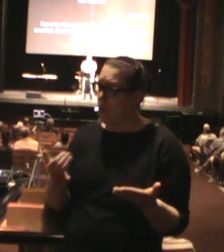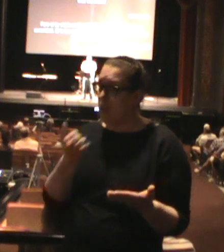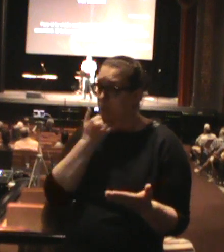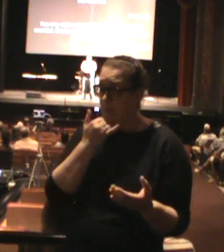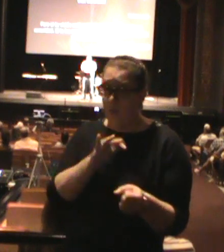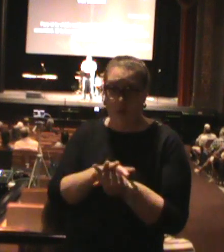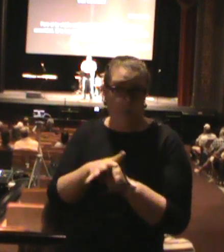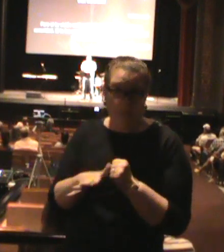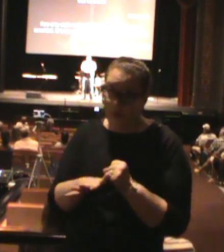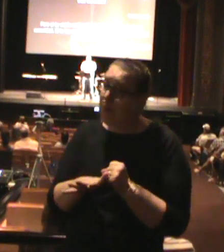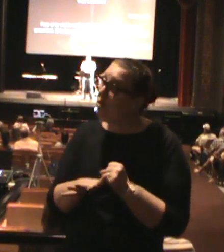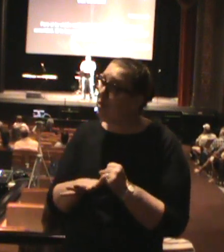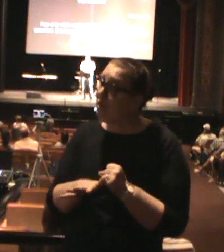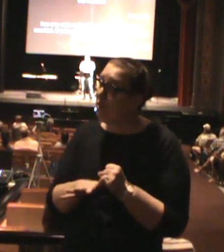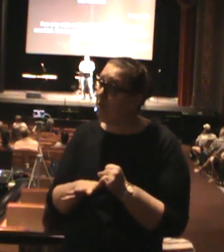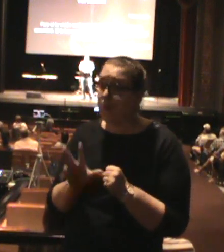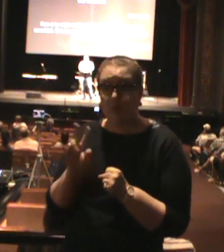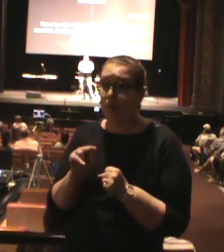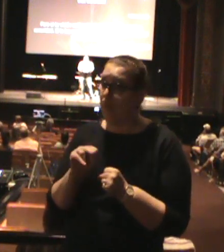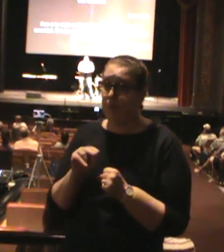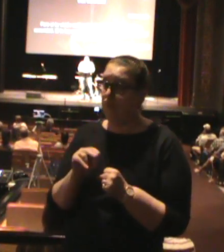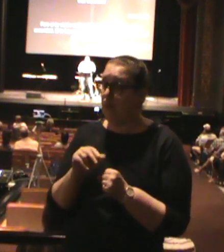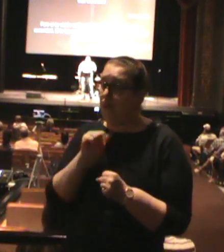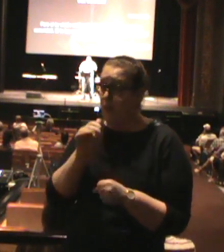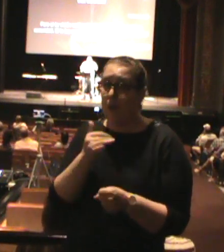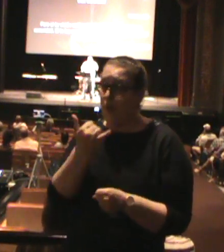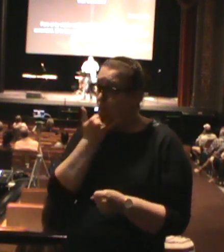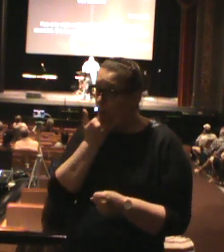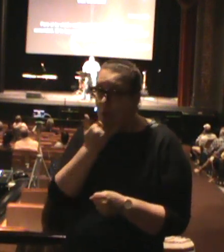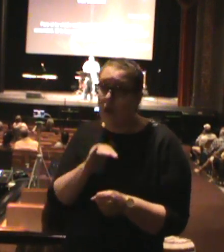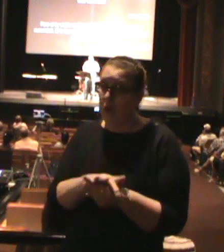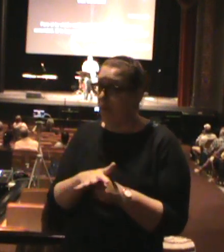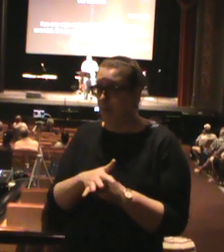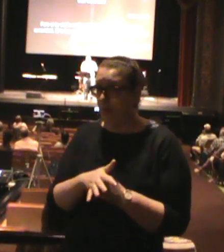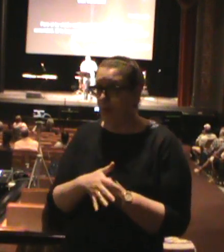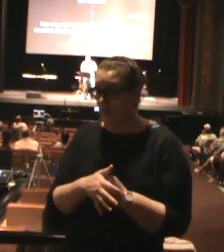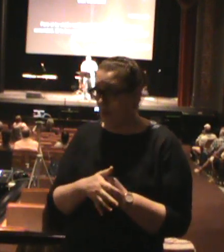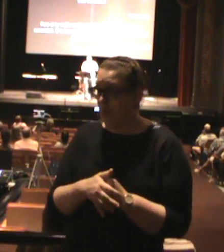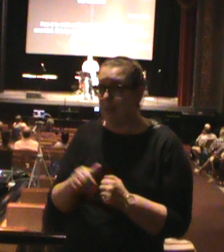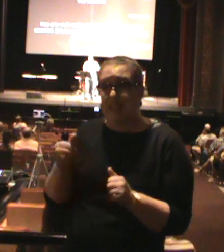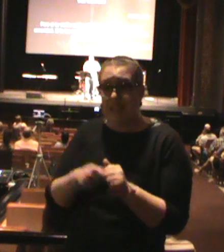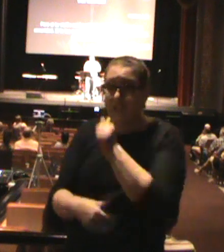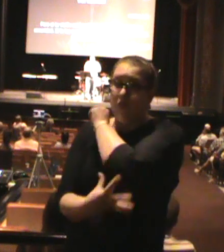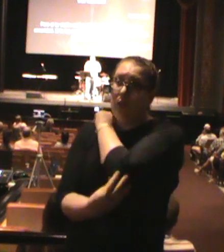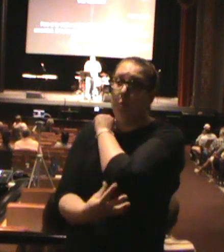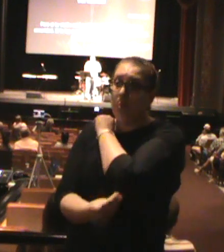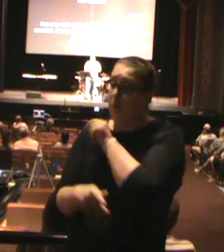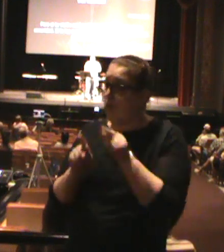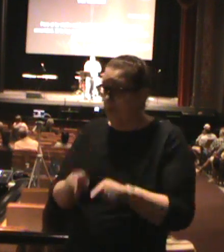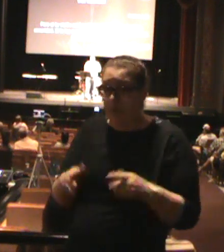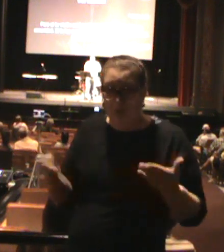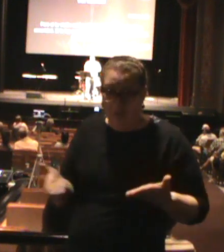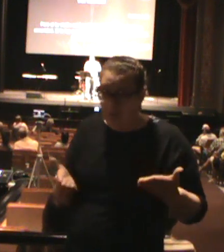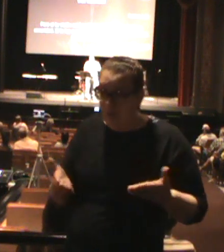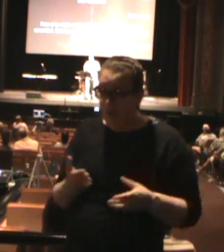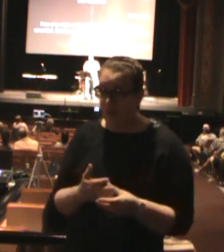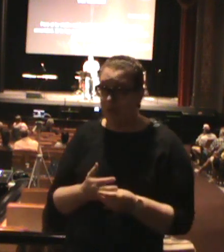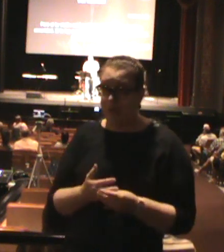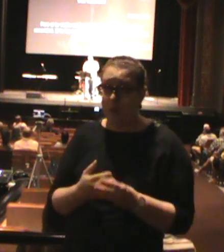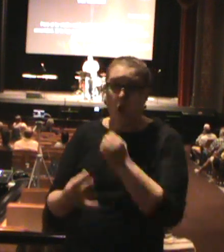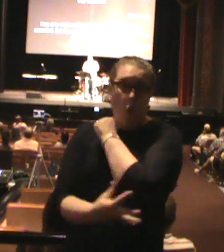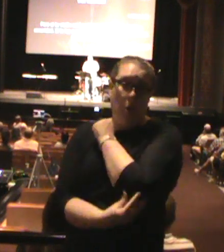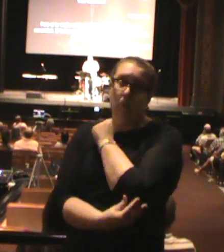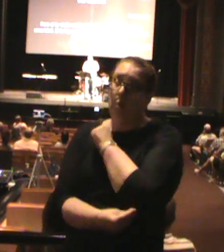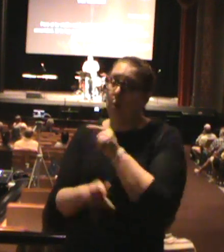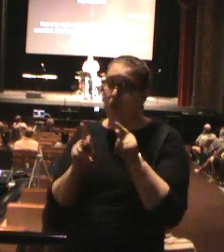Is it wrong to be rich? No, it's not wrong to be rich. For the record, even the poorest person in here, the poorest